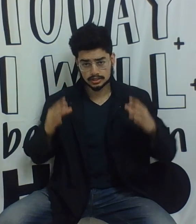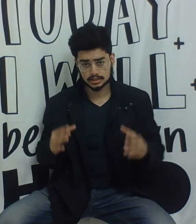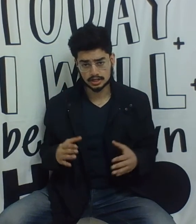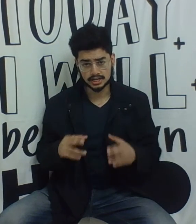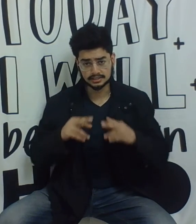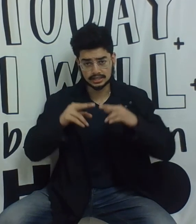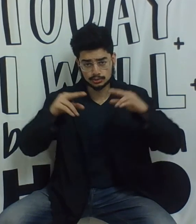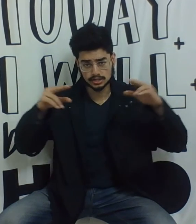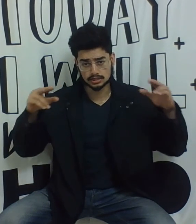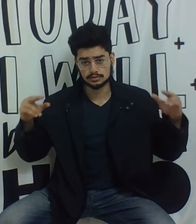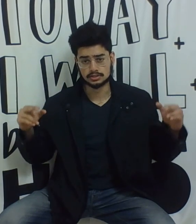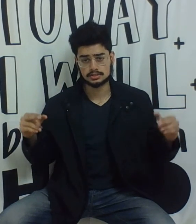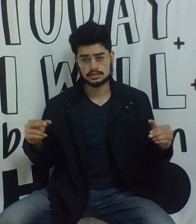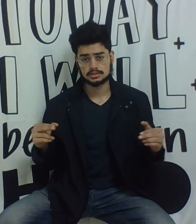on anything outside of us.